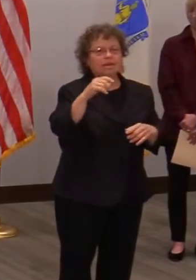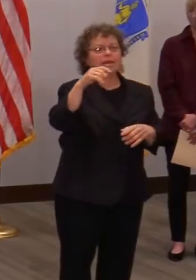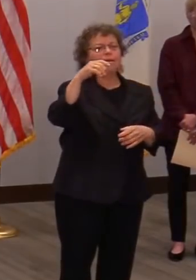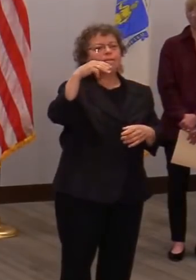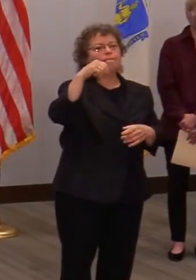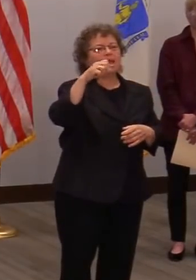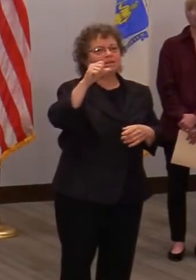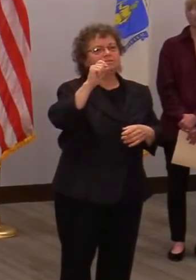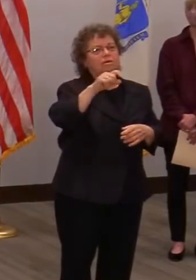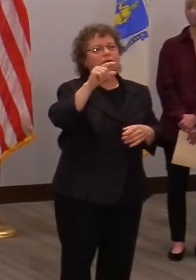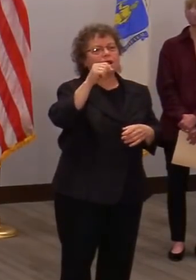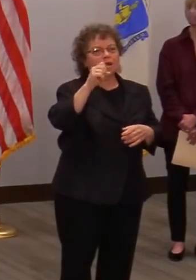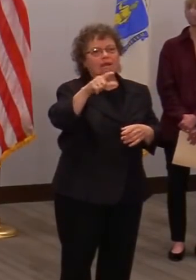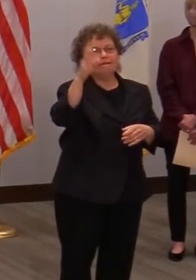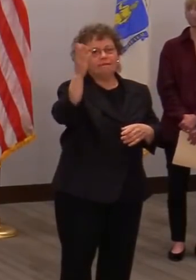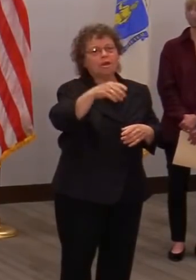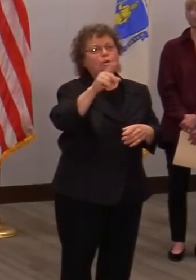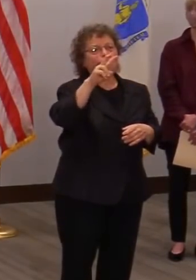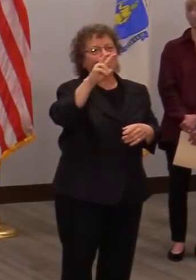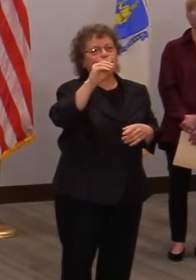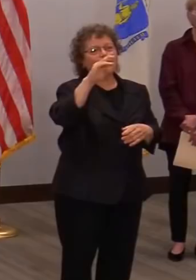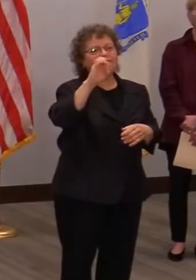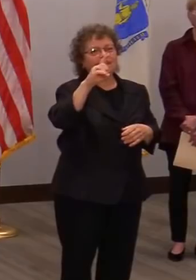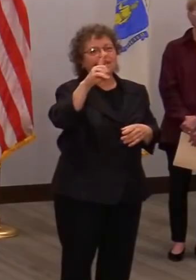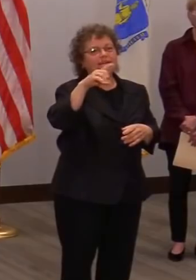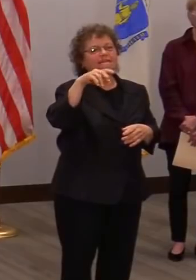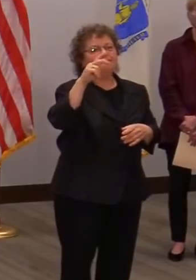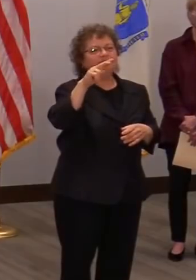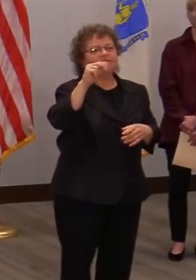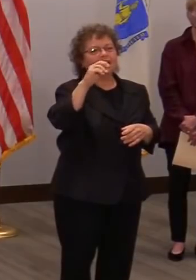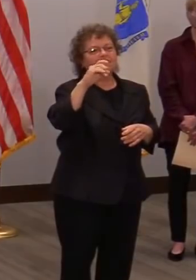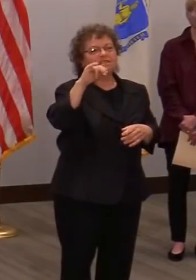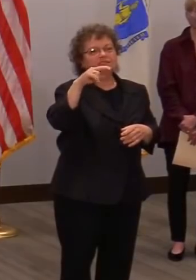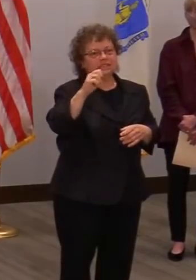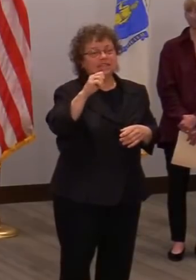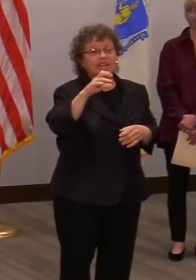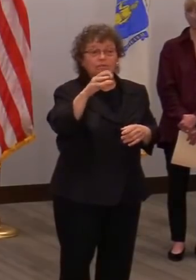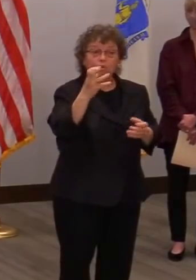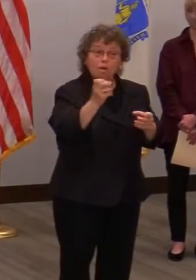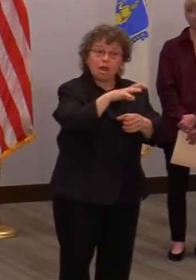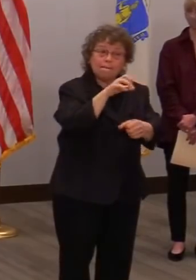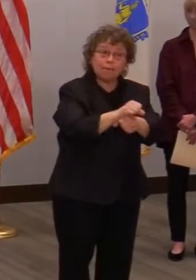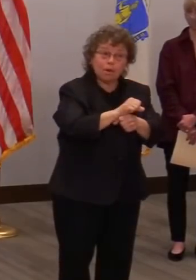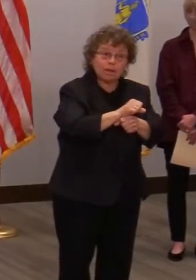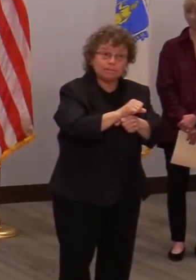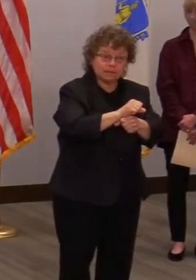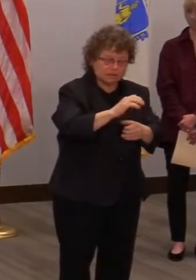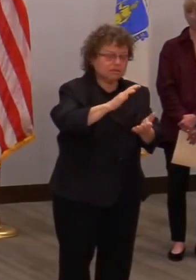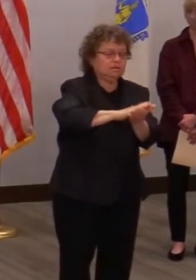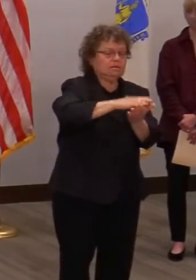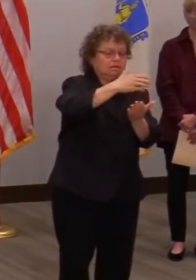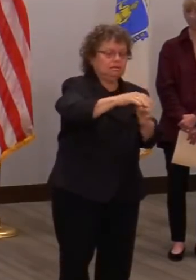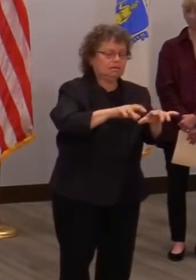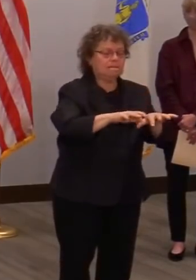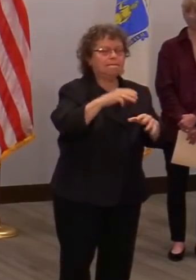mass.gov/COVID vaccine. If you're seeking an appointment at a mass vaccination site, pre-register for an appointment at